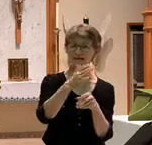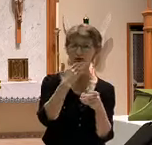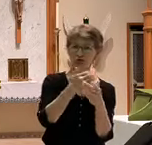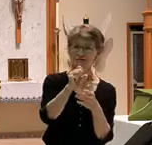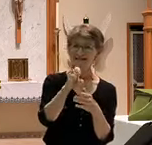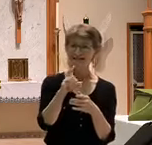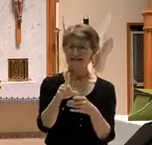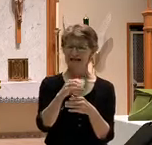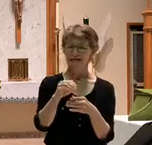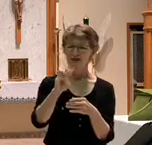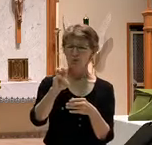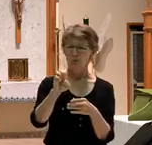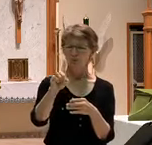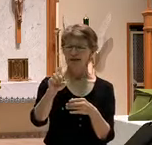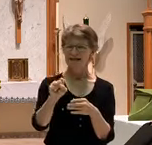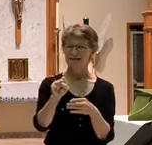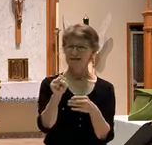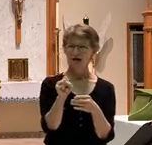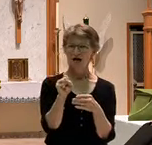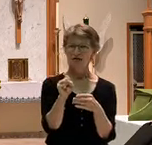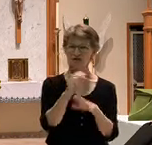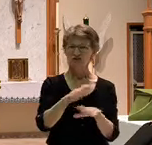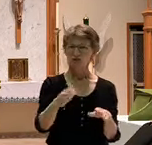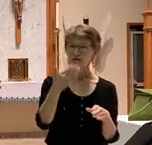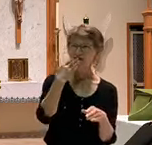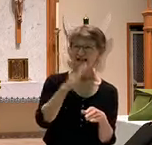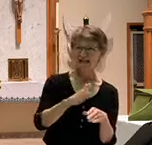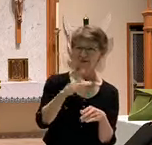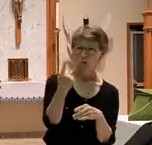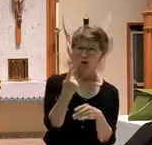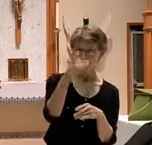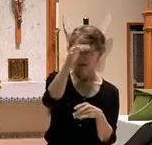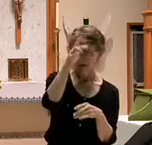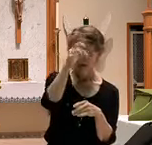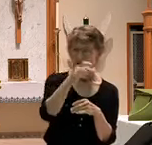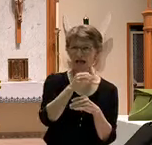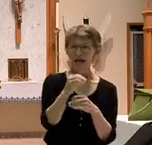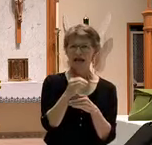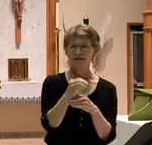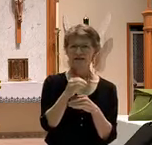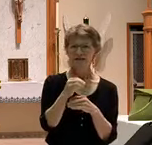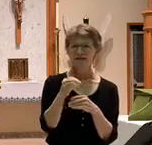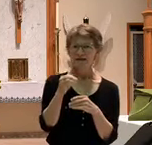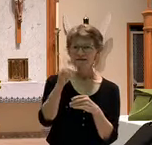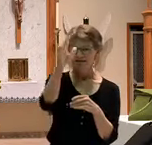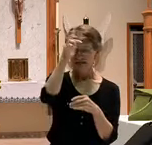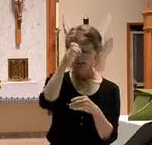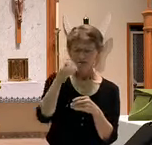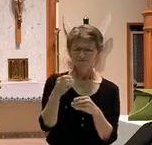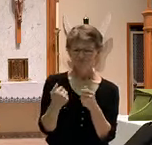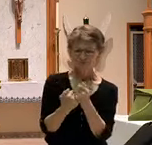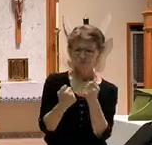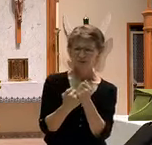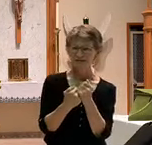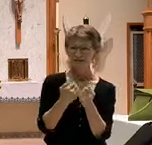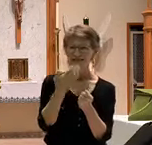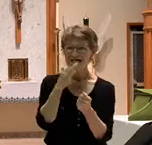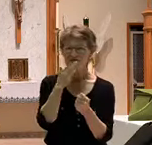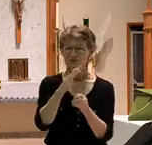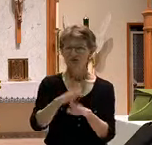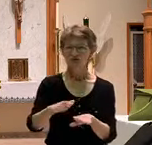The weeds are the children of the evil one, and the enemy who sows them is the devil. The